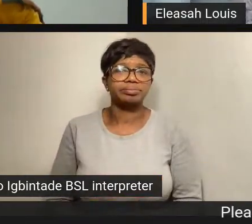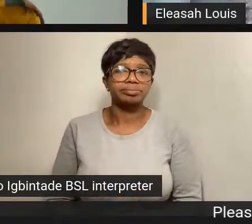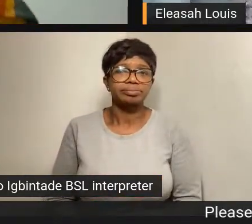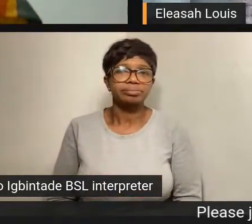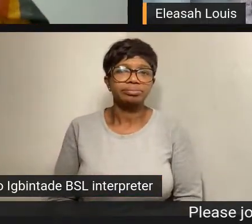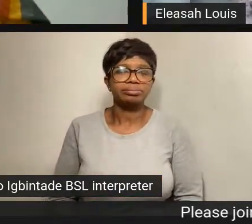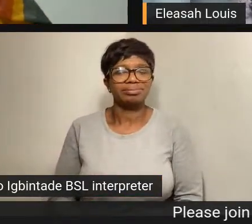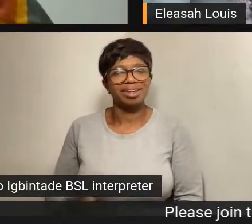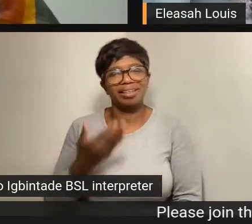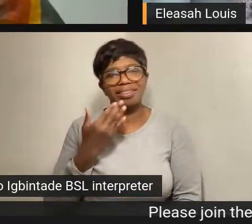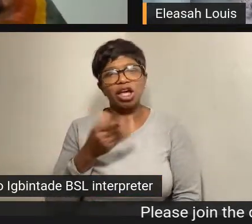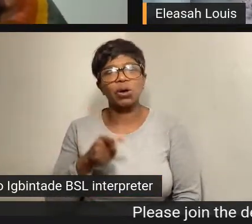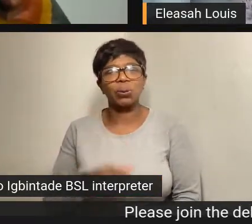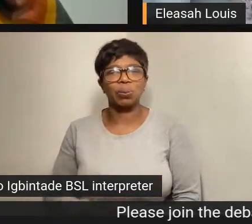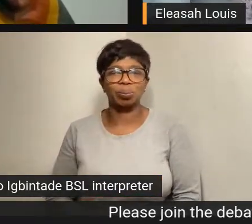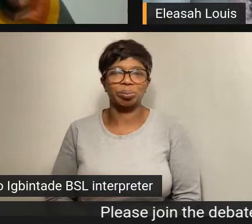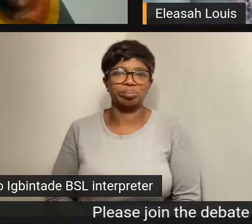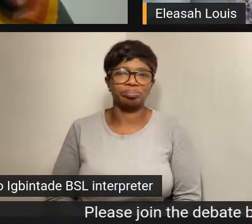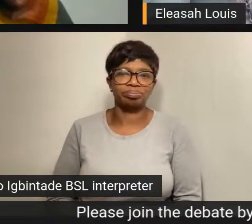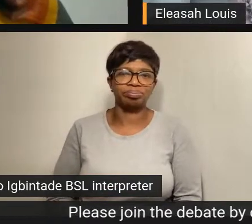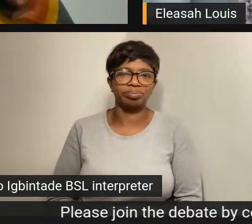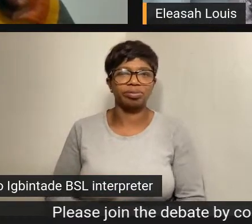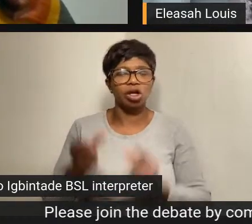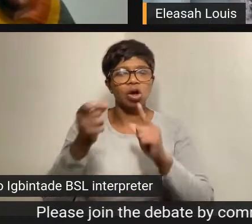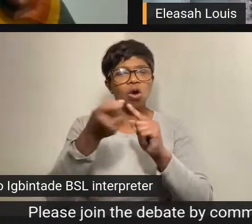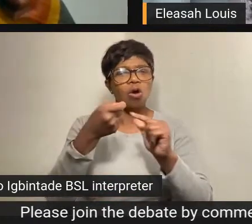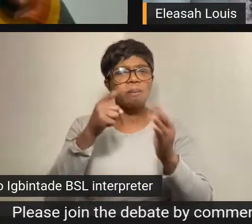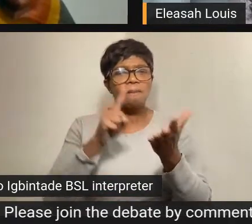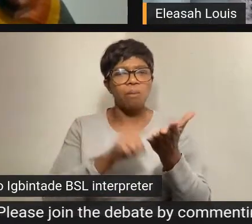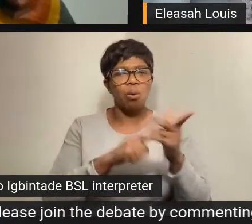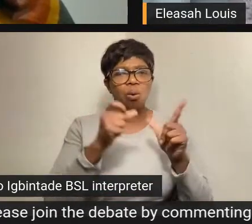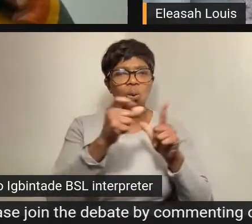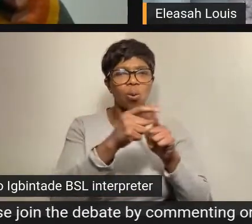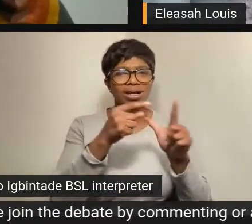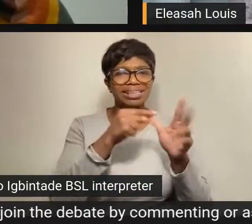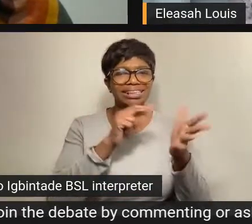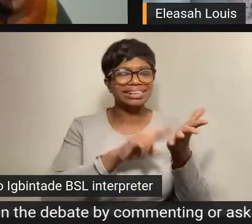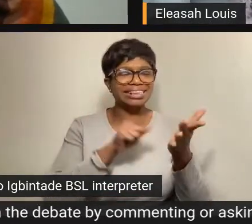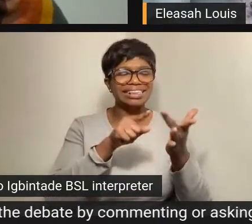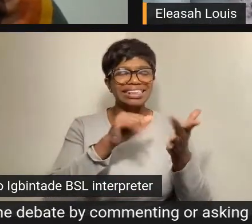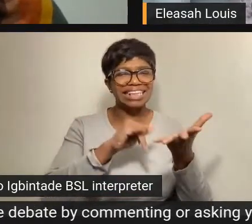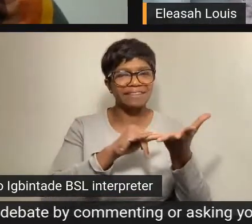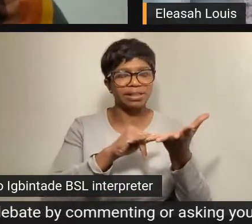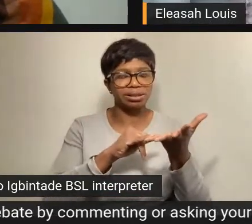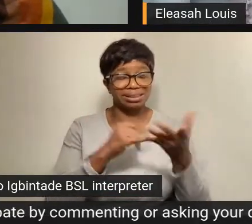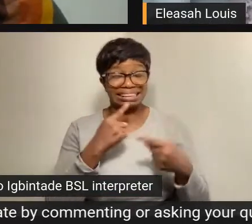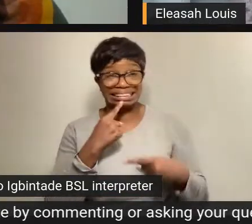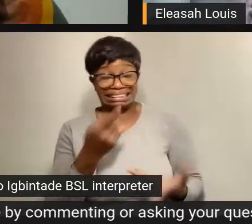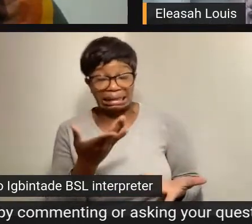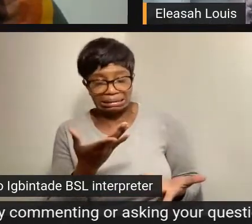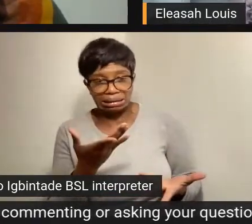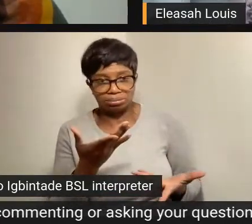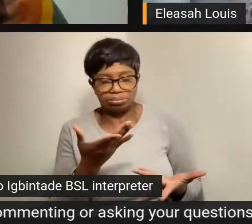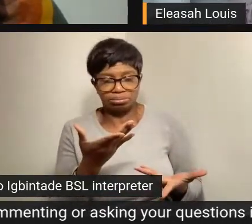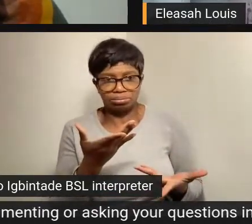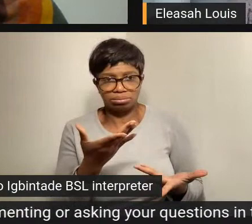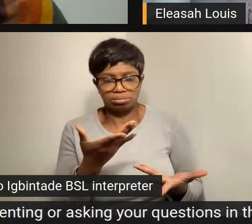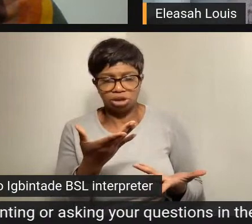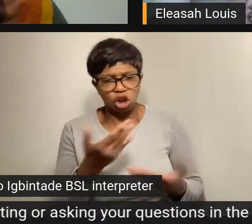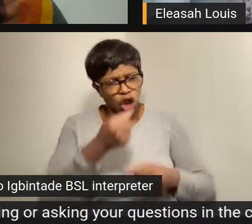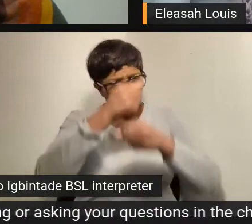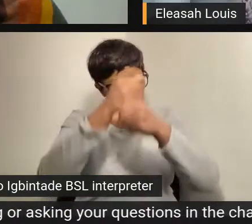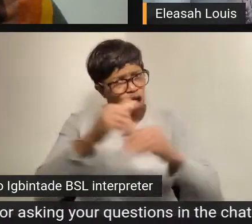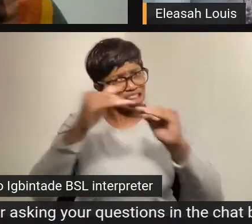Thank you. So Paul Davis asks, at the level, well, he states, at the level of church, we